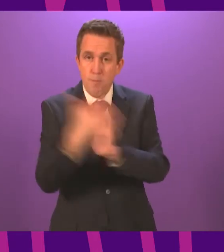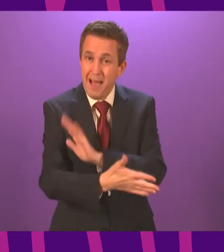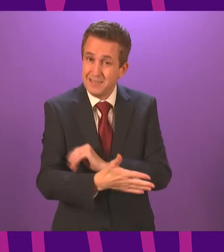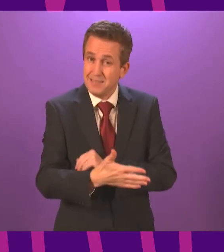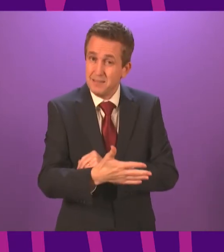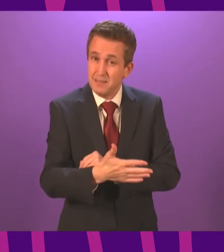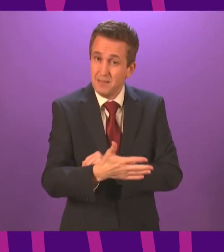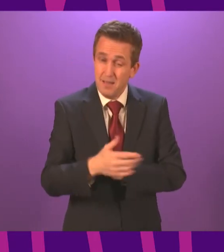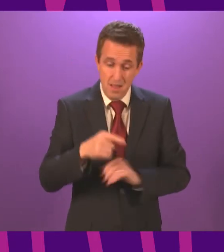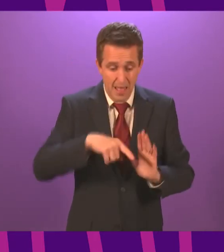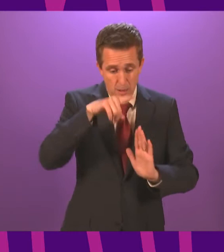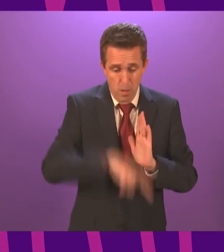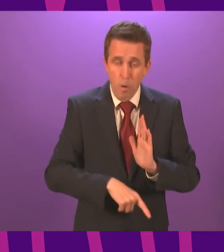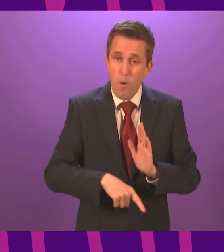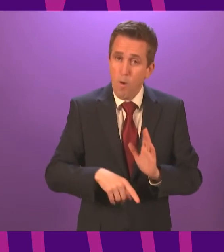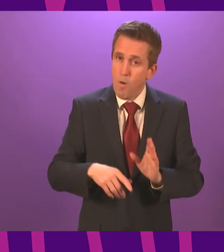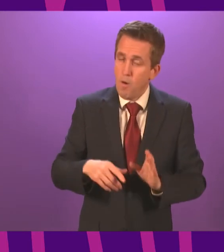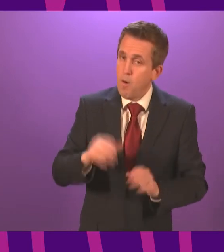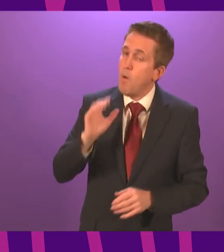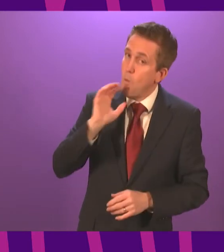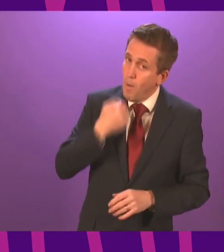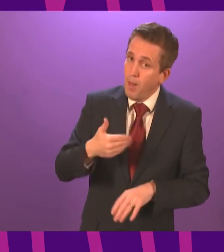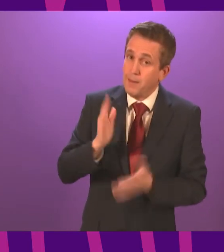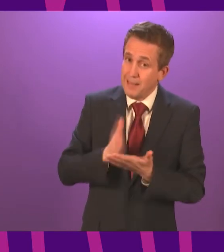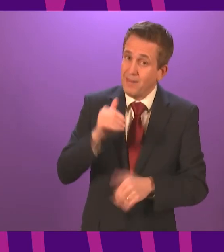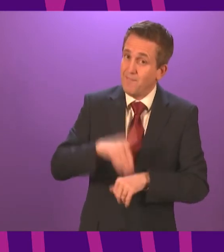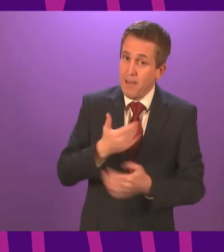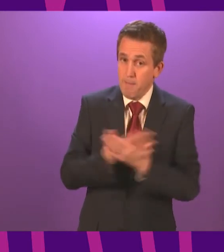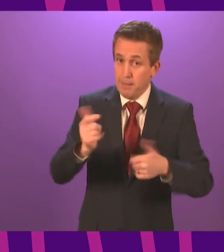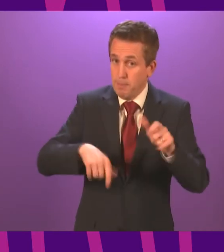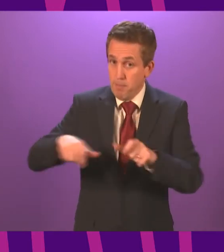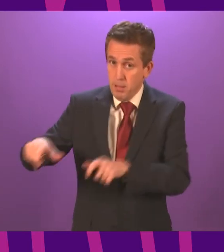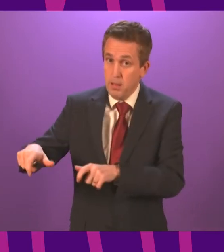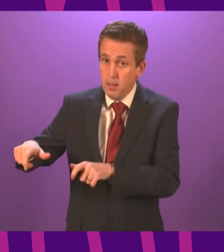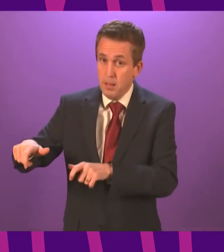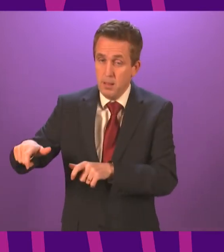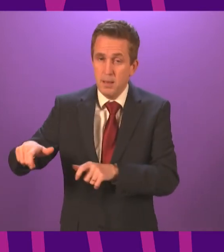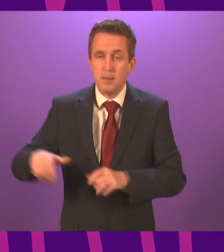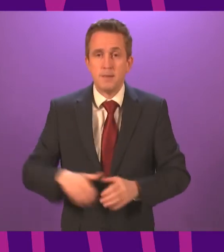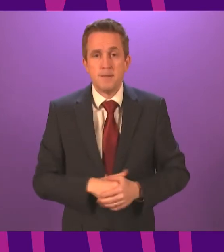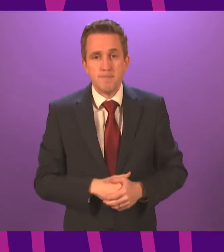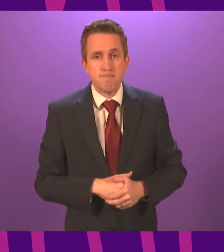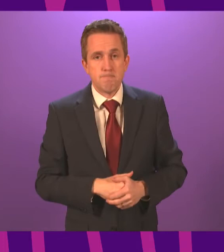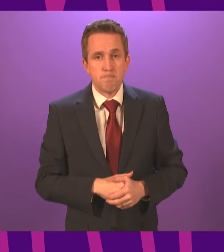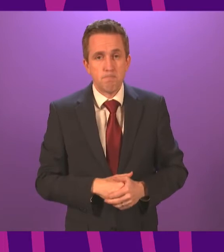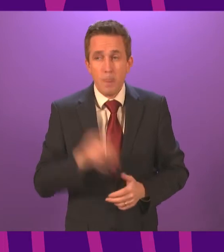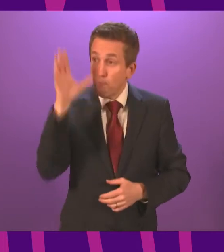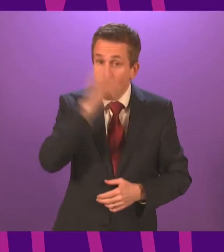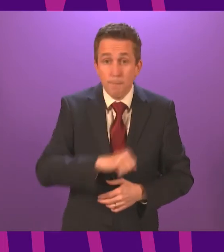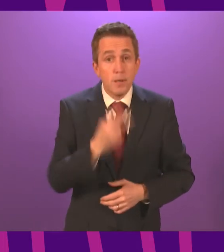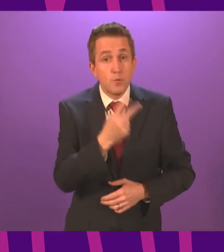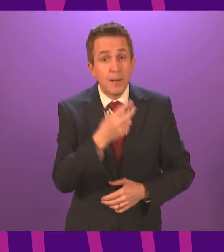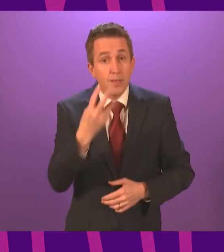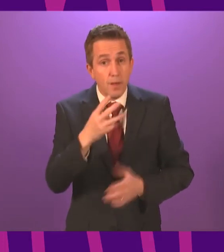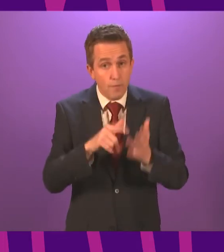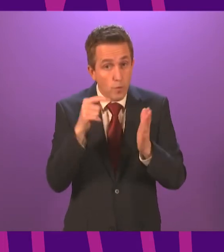a profound impact on the lives of our constituents. And why is this important? Well, we've been here before. On the 23rd of